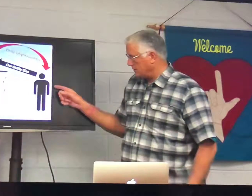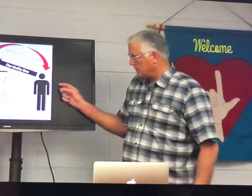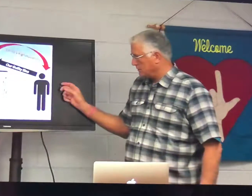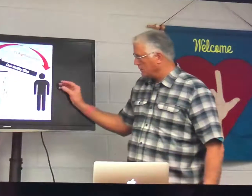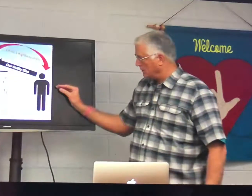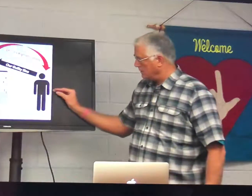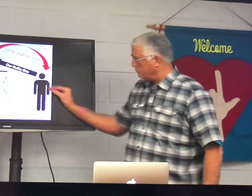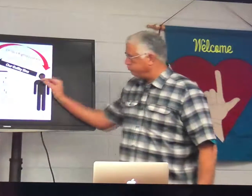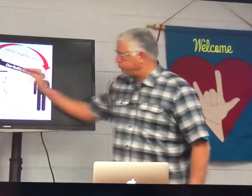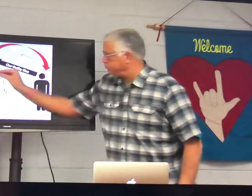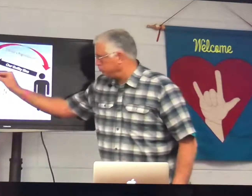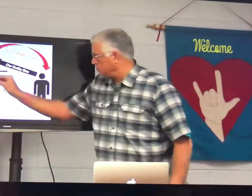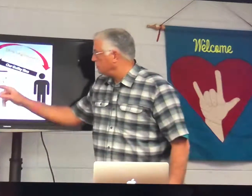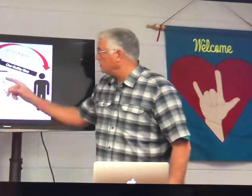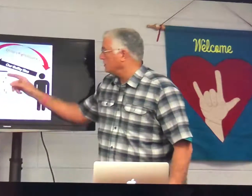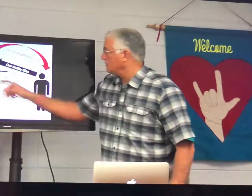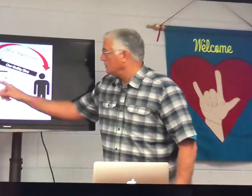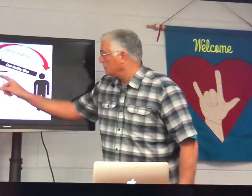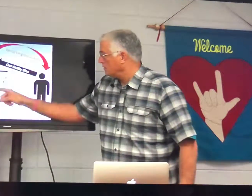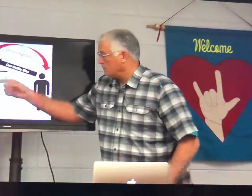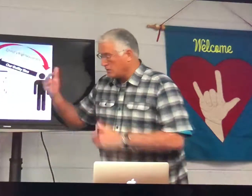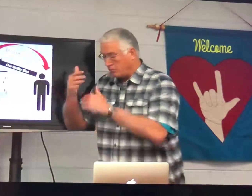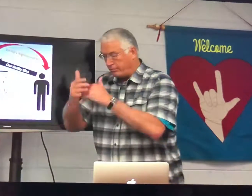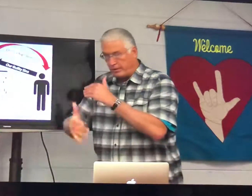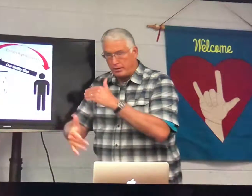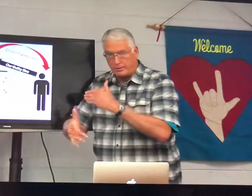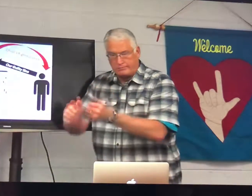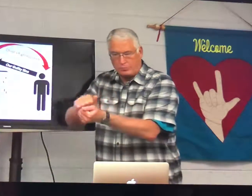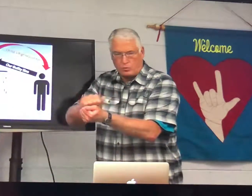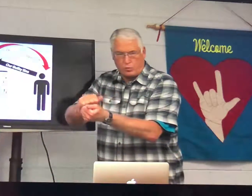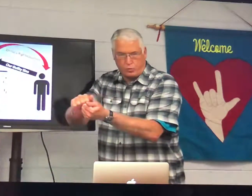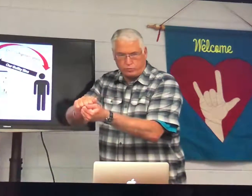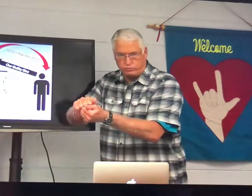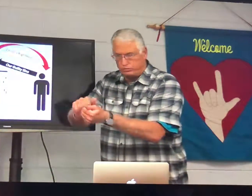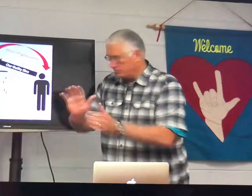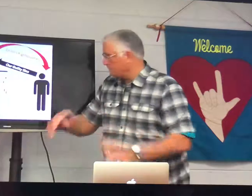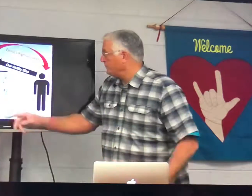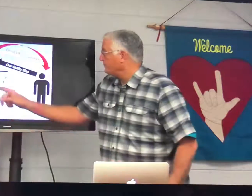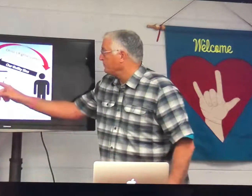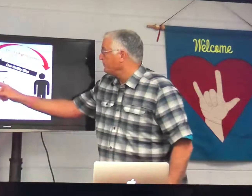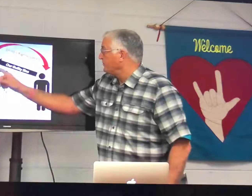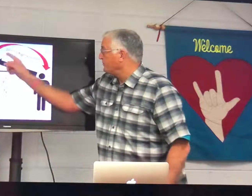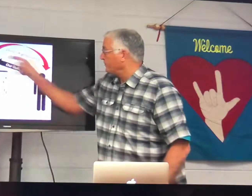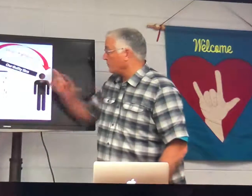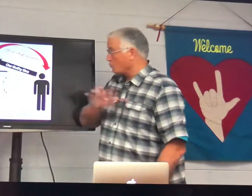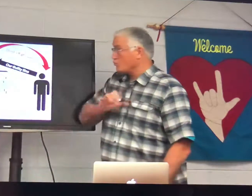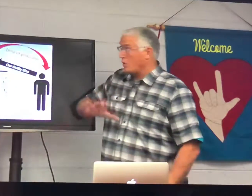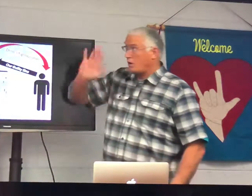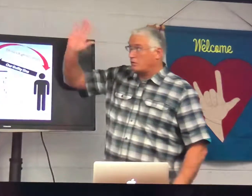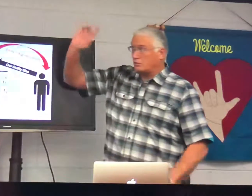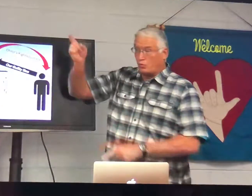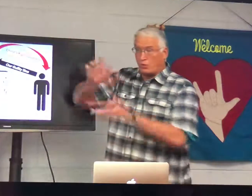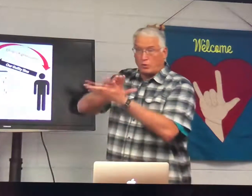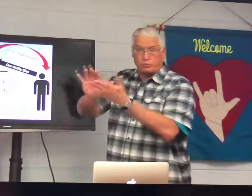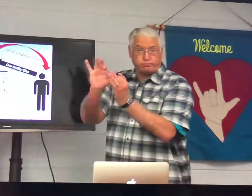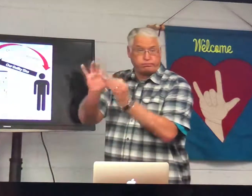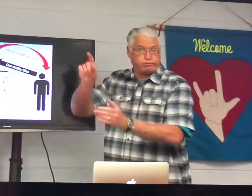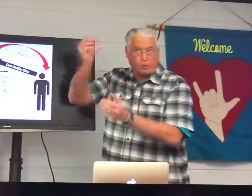And it's interesting with Wood getting his third open, and Stanek, he's at 13 or 14 at this point. And both of these guys, they've told him, just go out